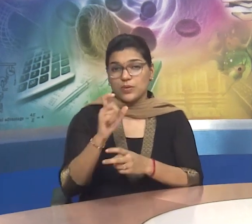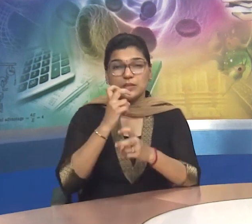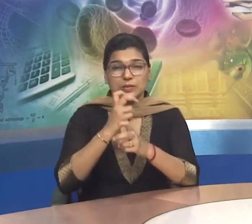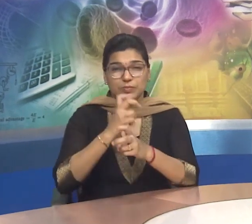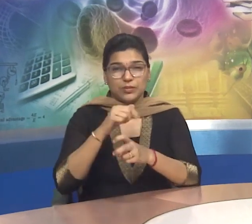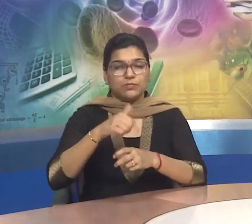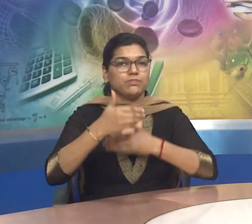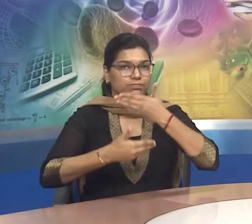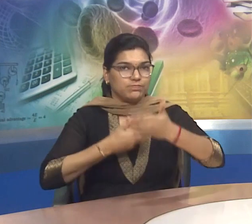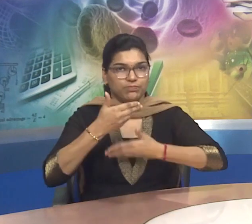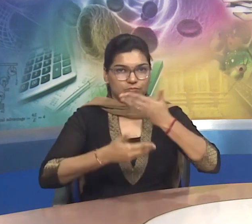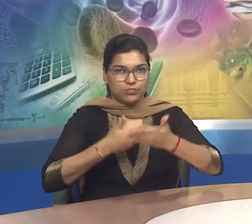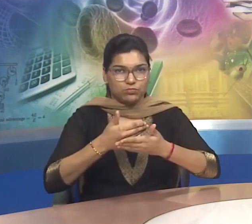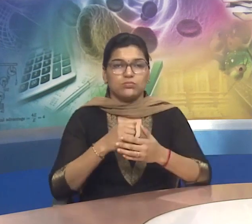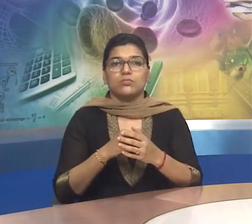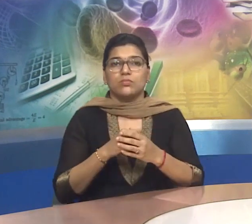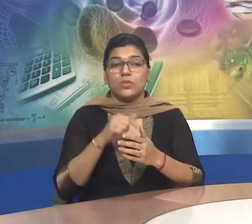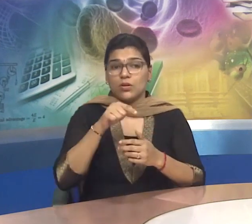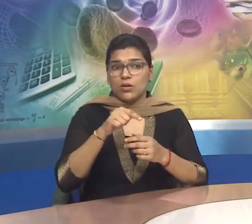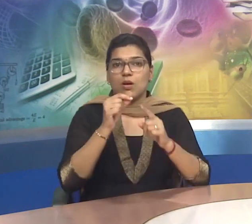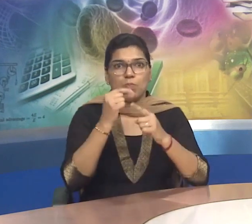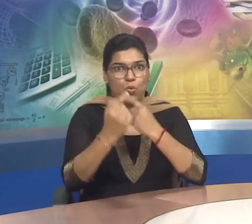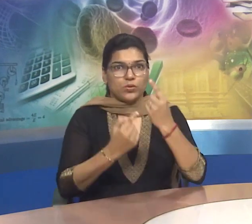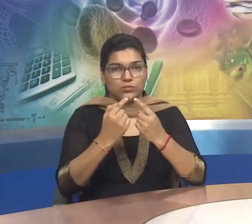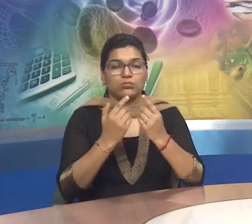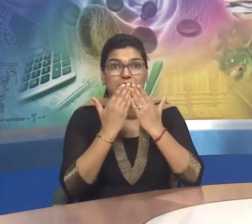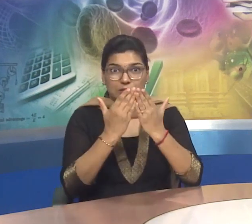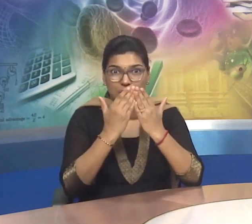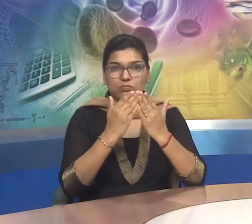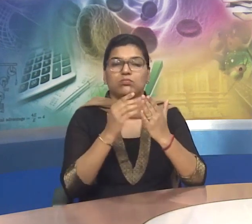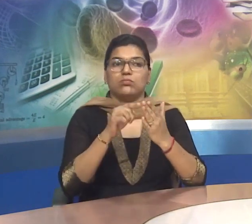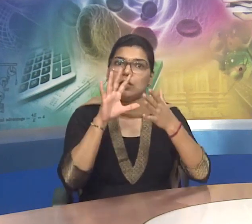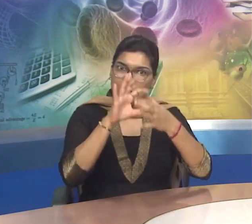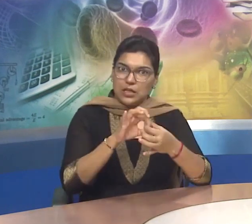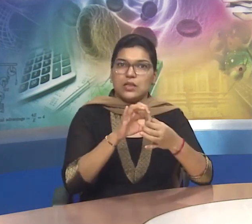Let us first understand the difficult words from this lesson.